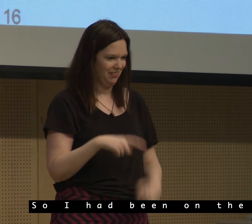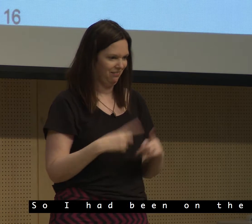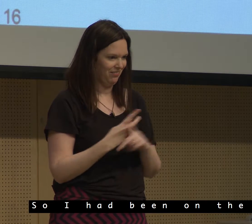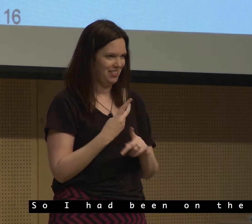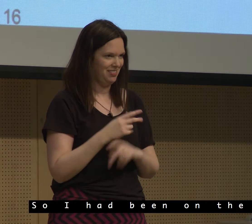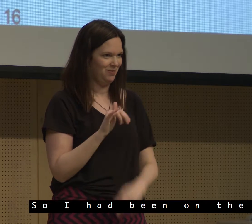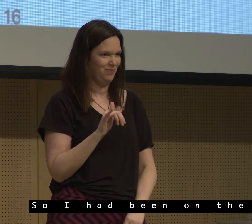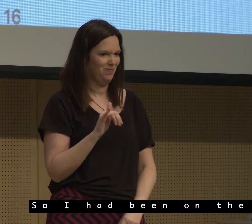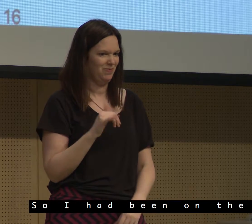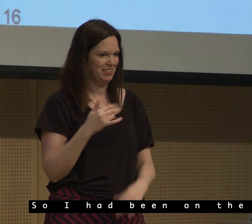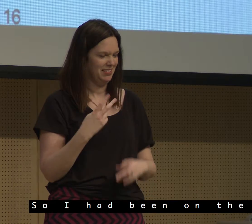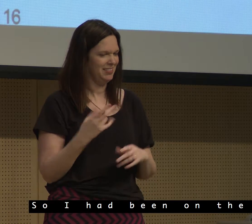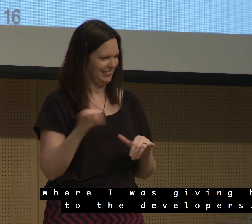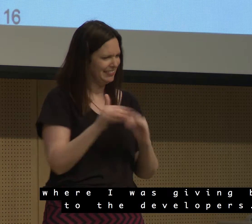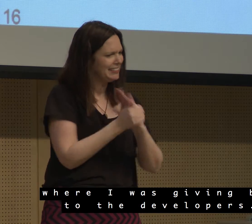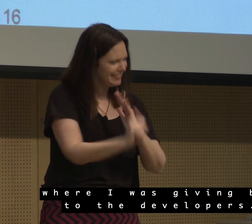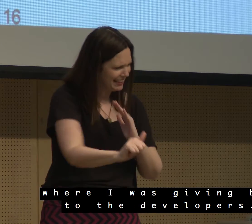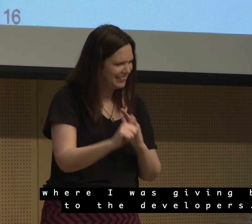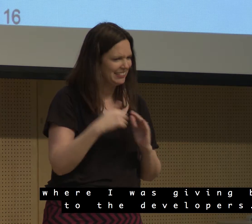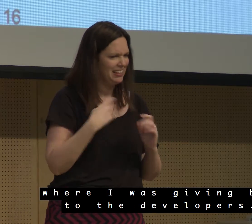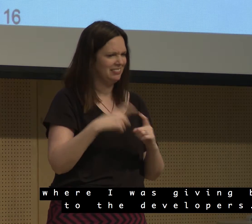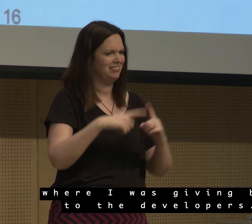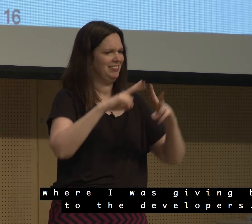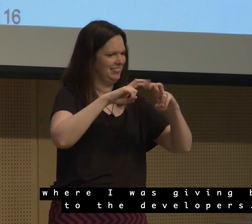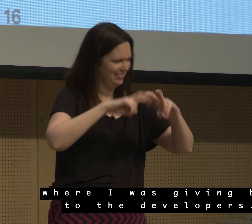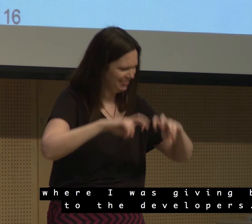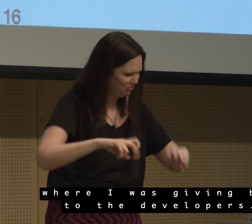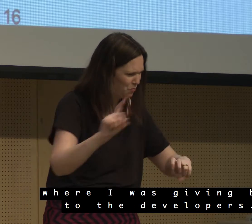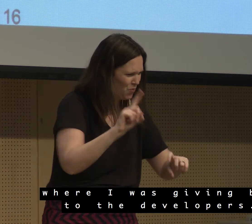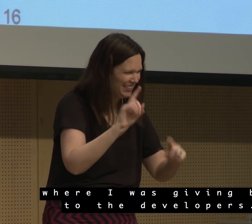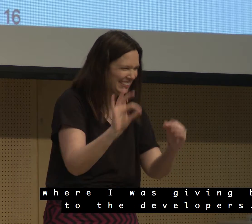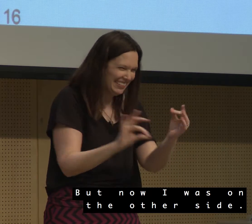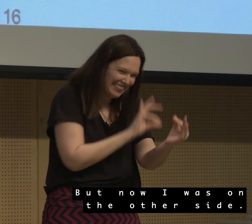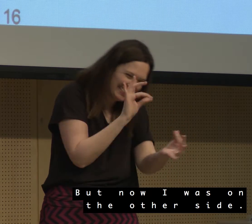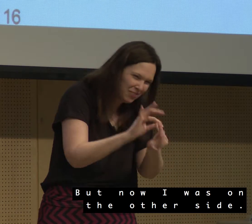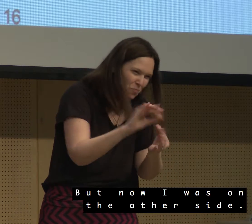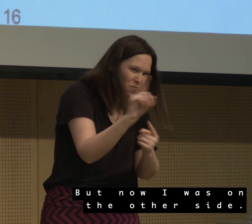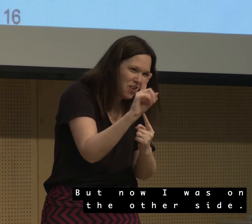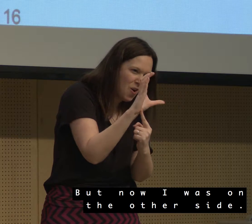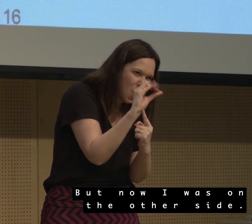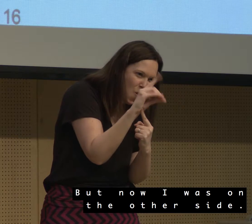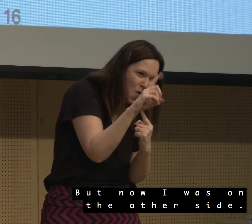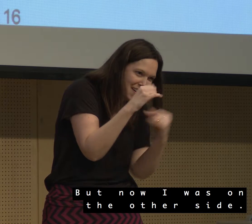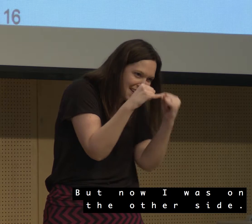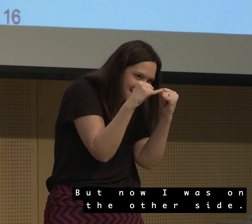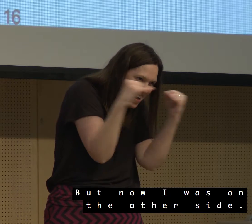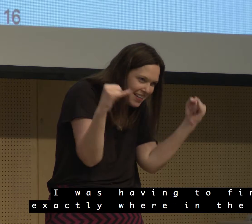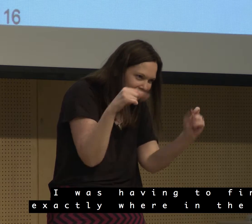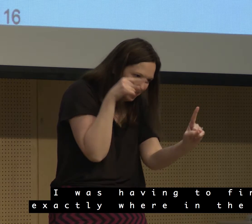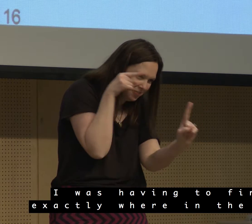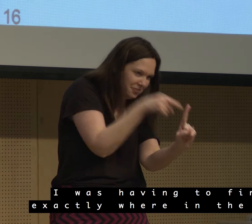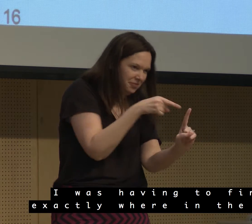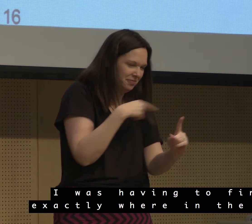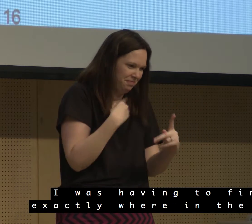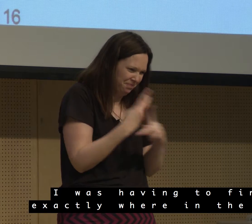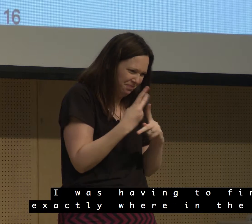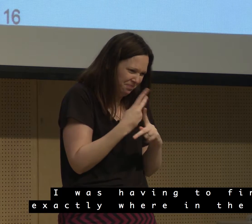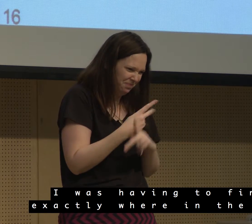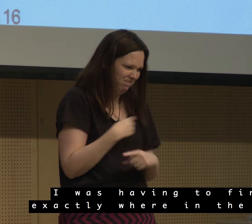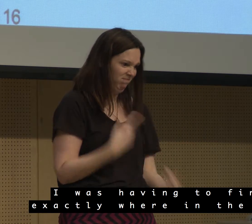So I had been on the side where I was giving bugs to the developers, but now I was on the other side. I was having to find exactly where